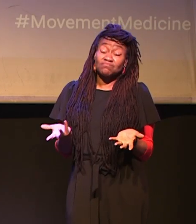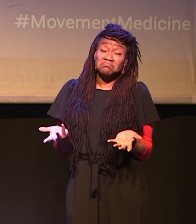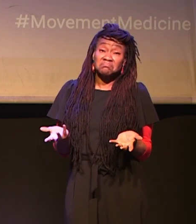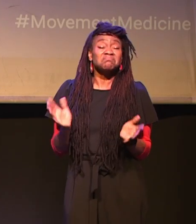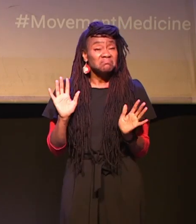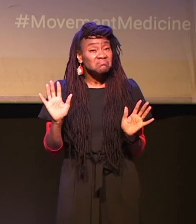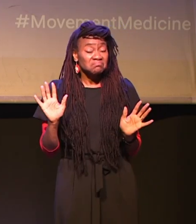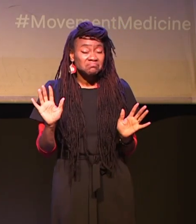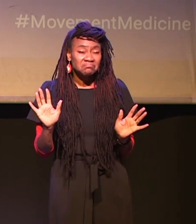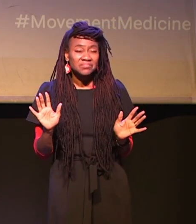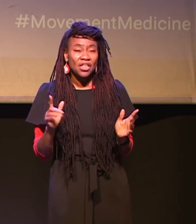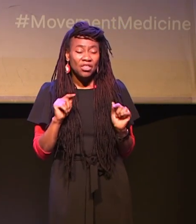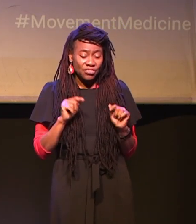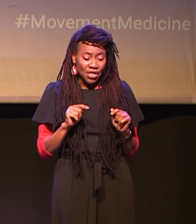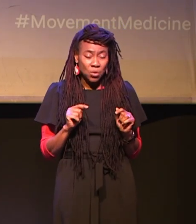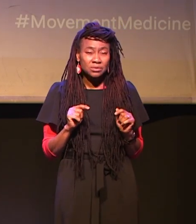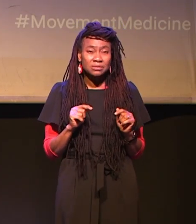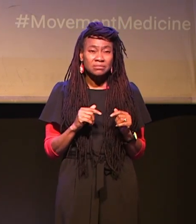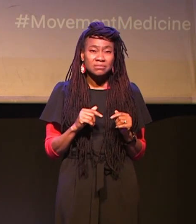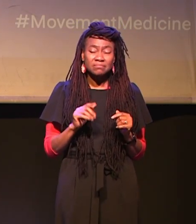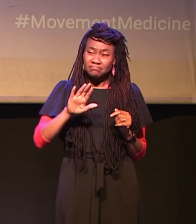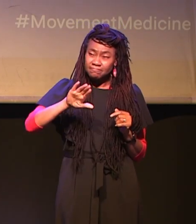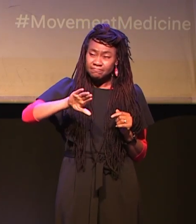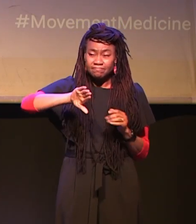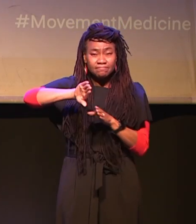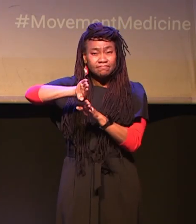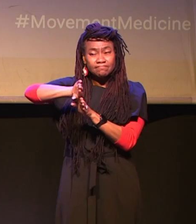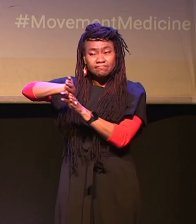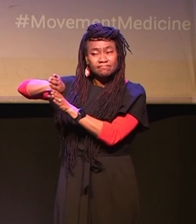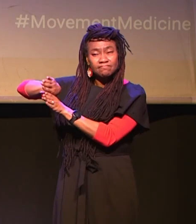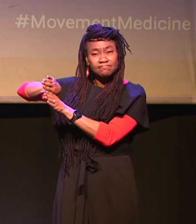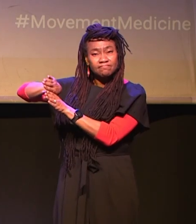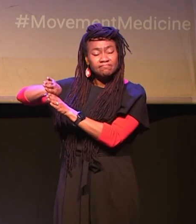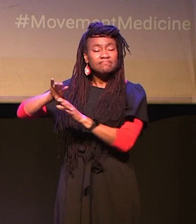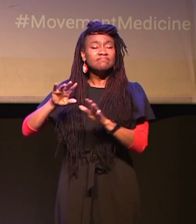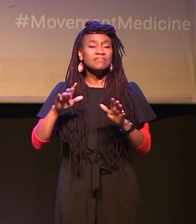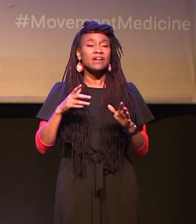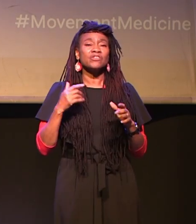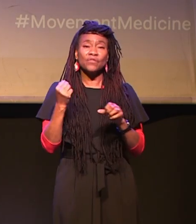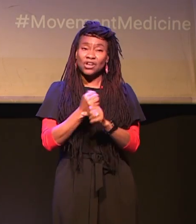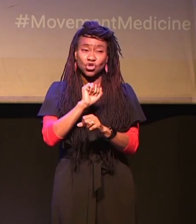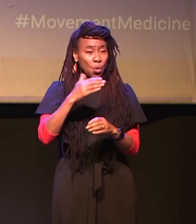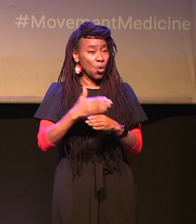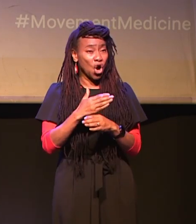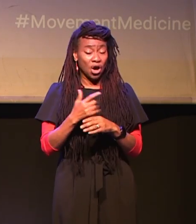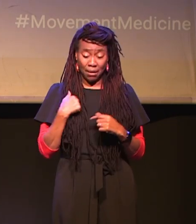We're going to go ahead and put those parts to sleep, to rest. You've done your work. You got me here.